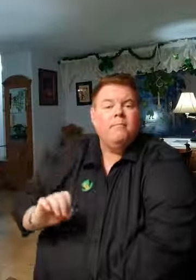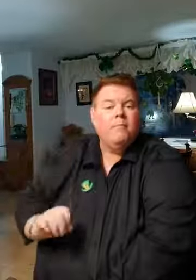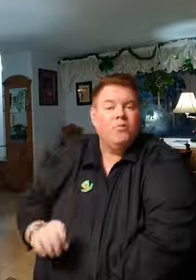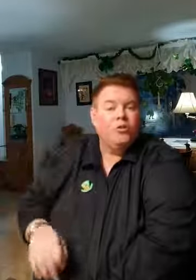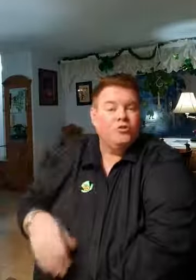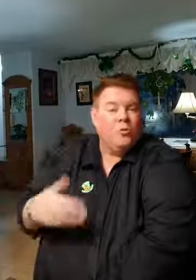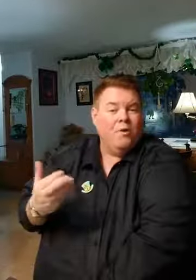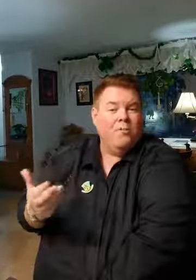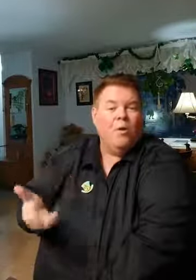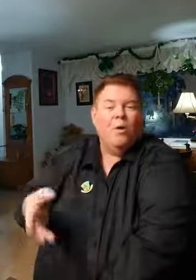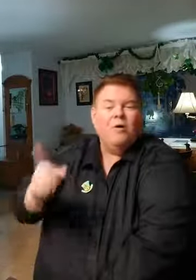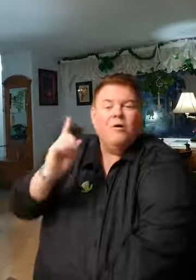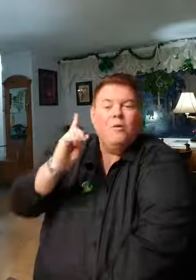We'll do one more.